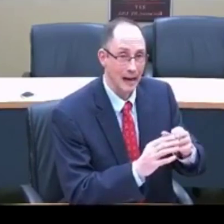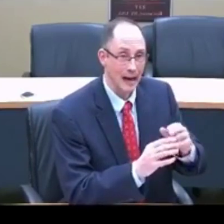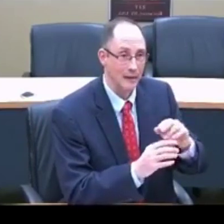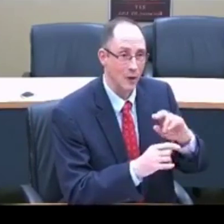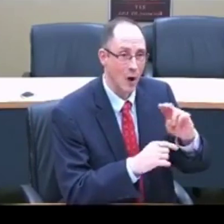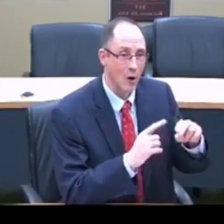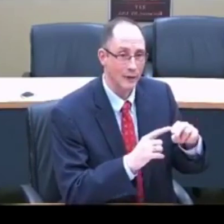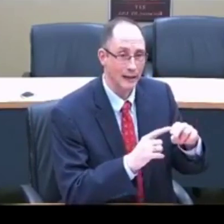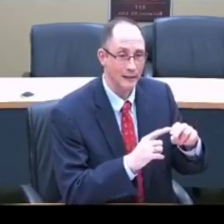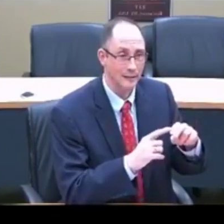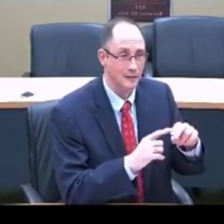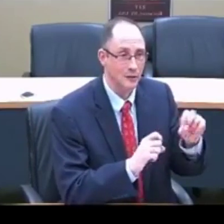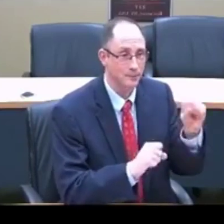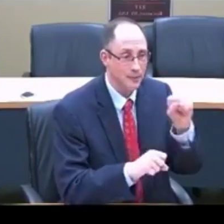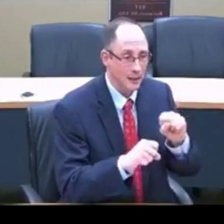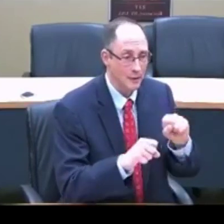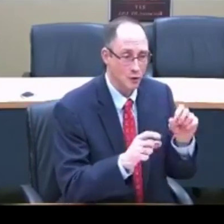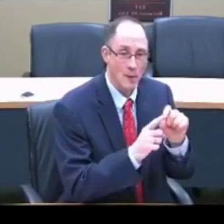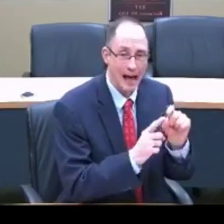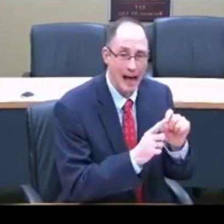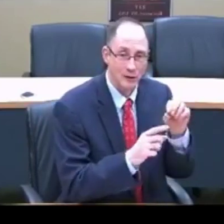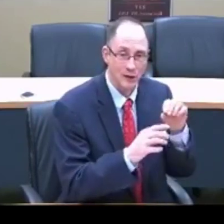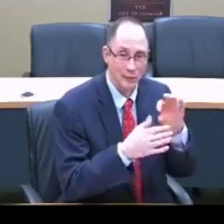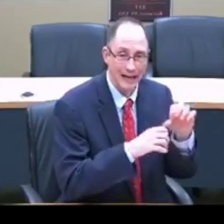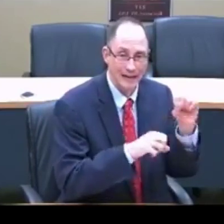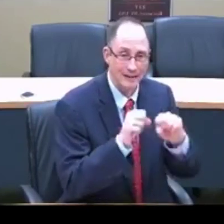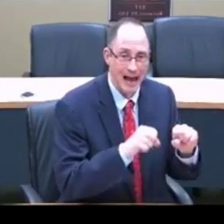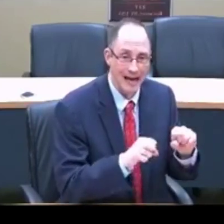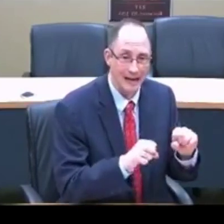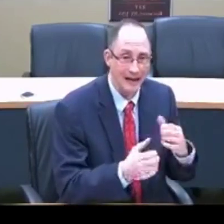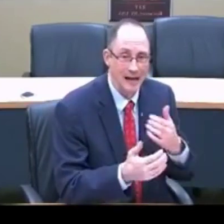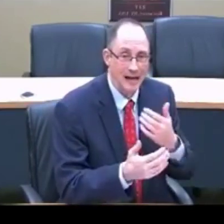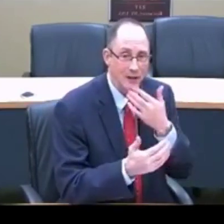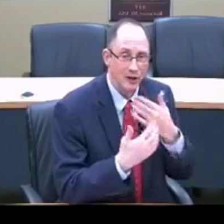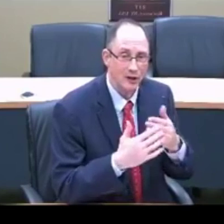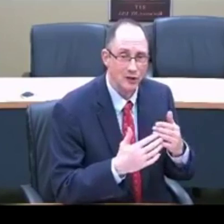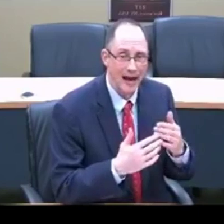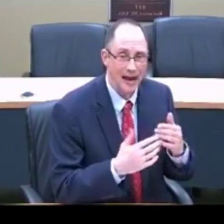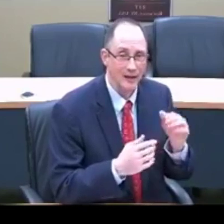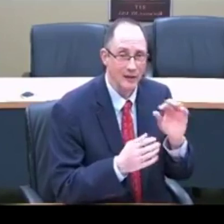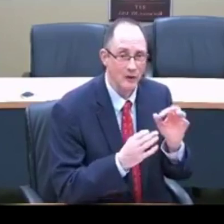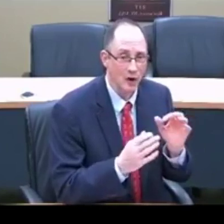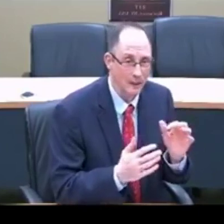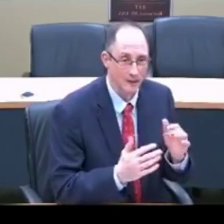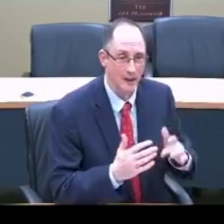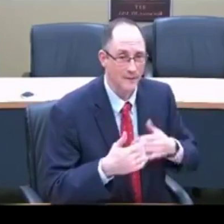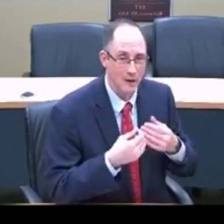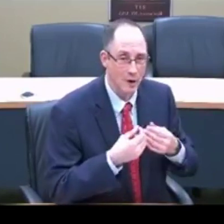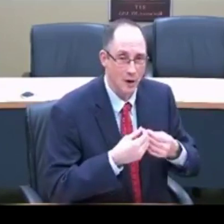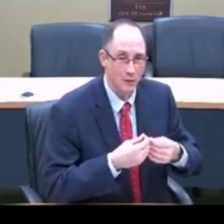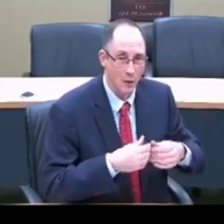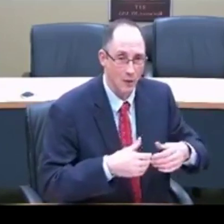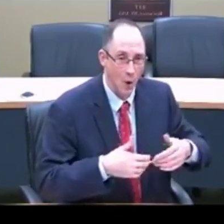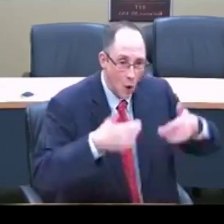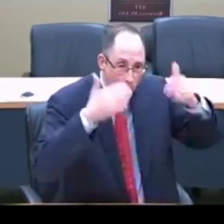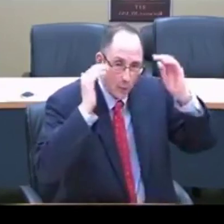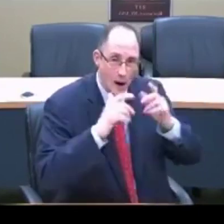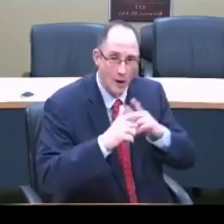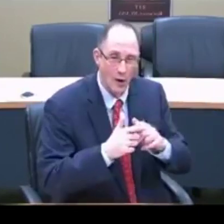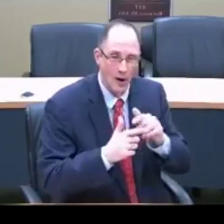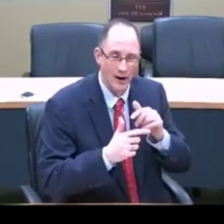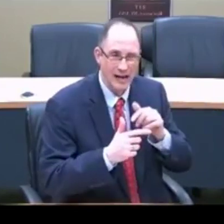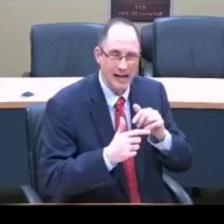And there's all these terminology related to science. There's good chance the interpreter is going to feel normal